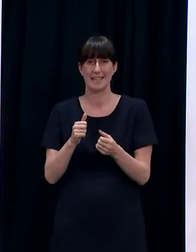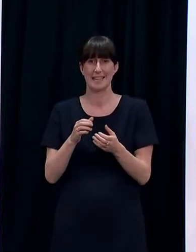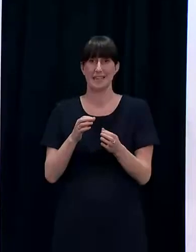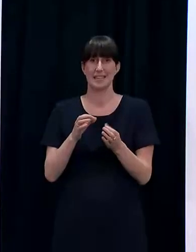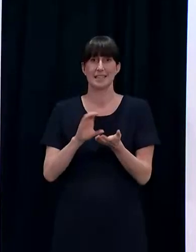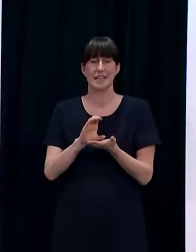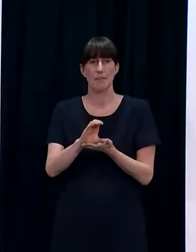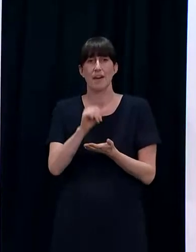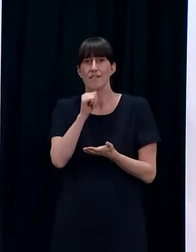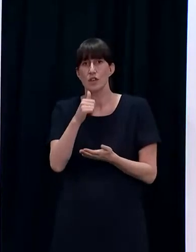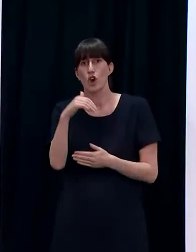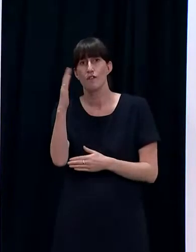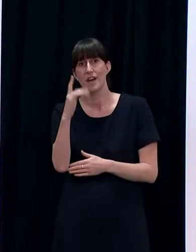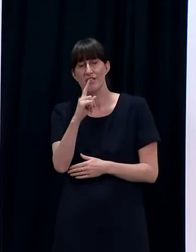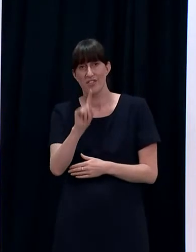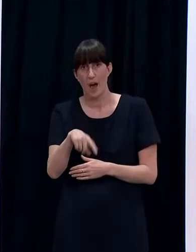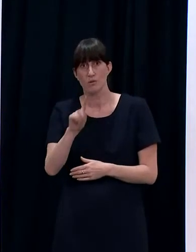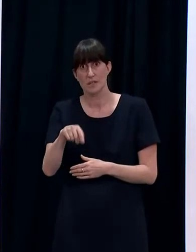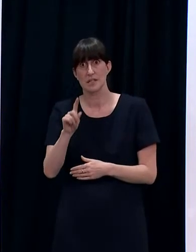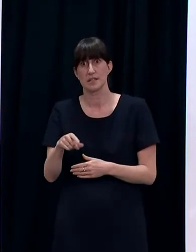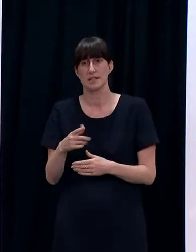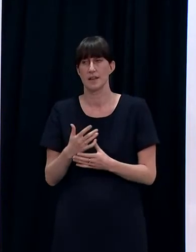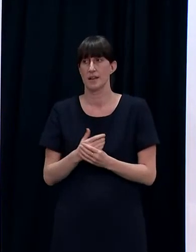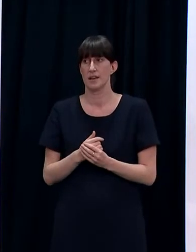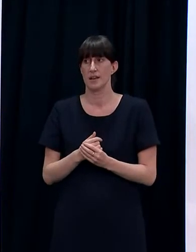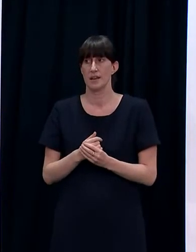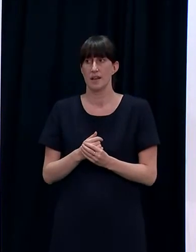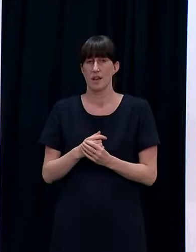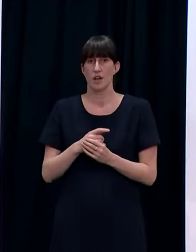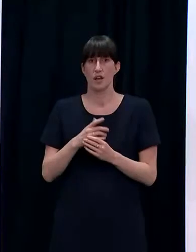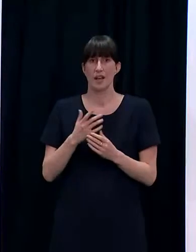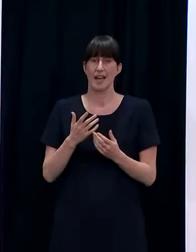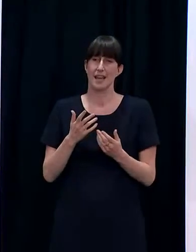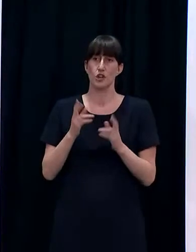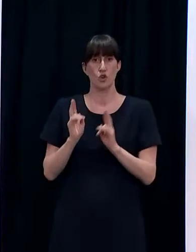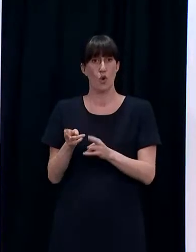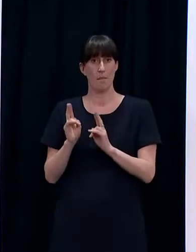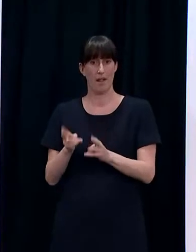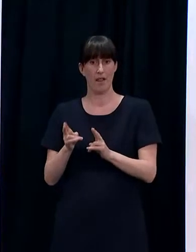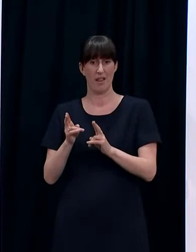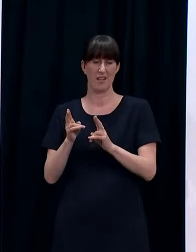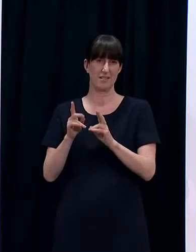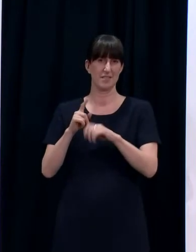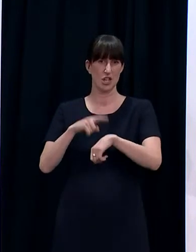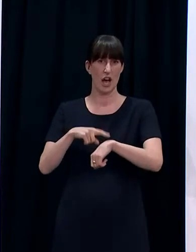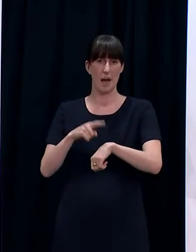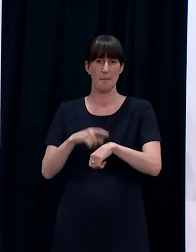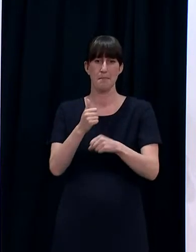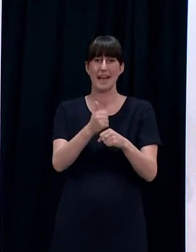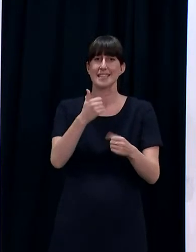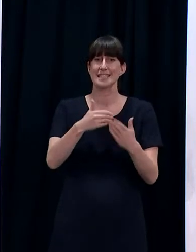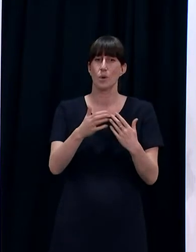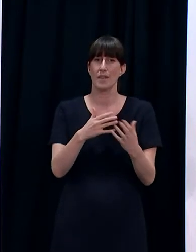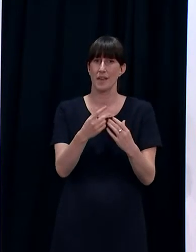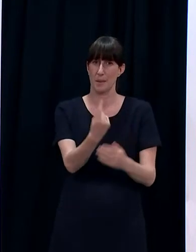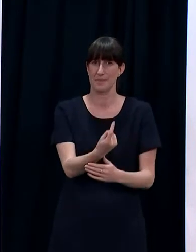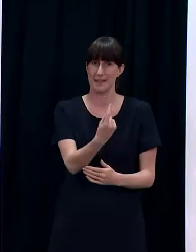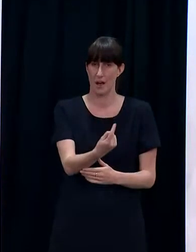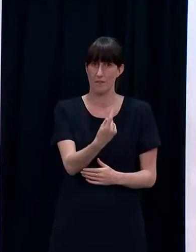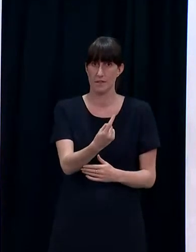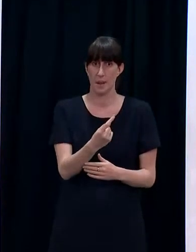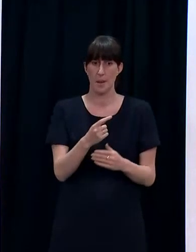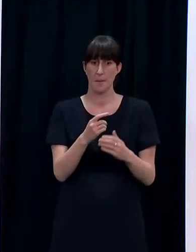applications for mortgage deferral. Otherwise, in peacetime as it were, these can be dealt with by banks themselves.